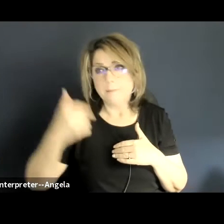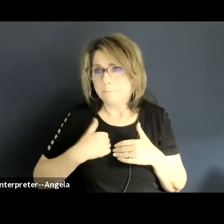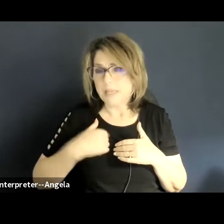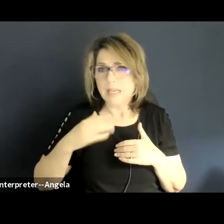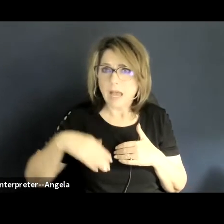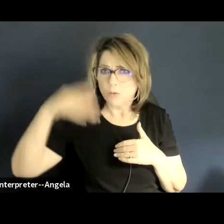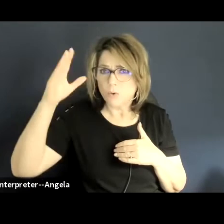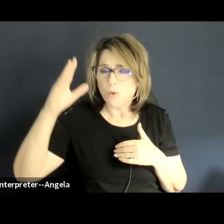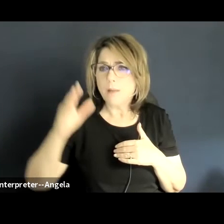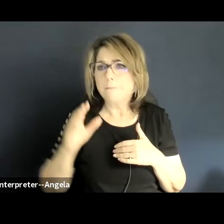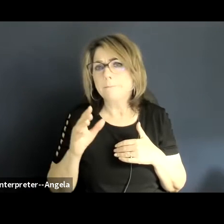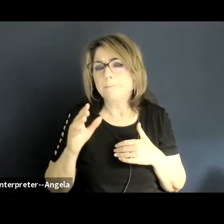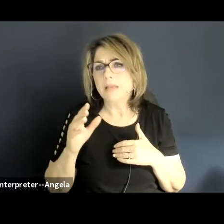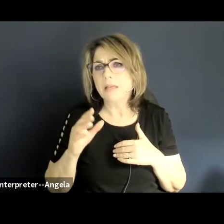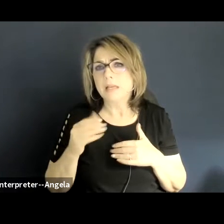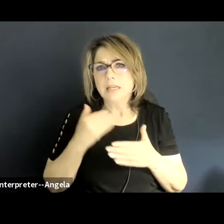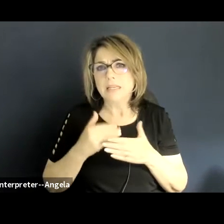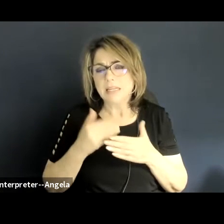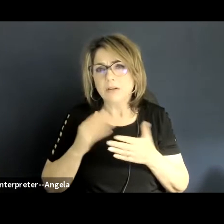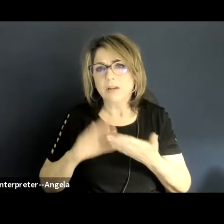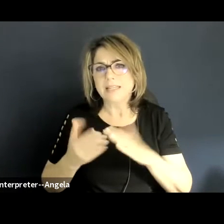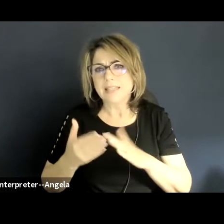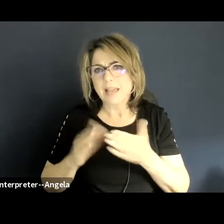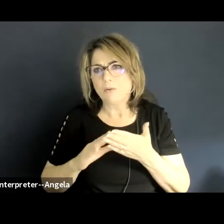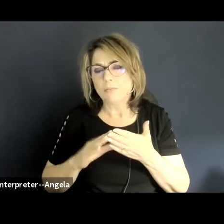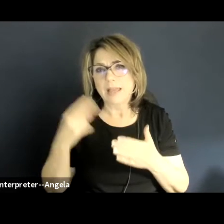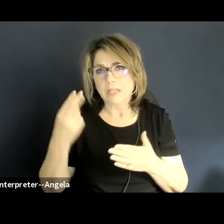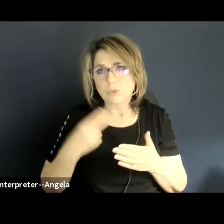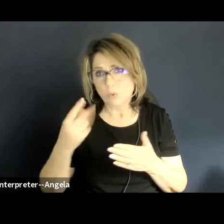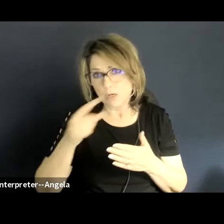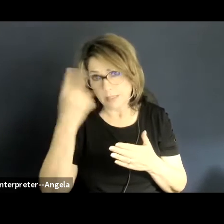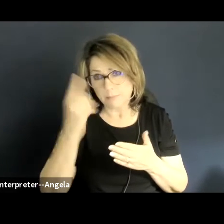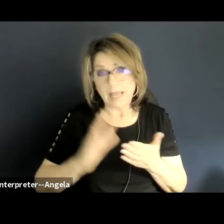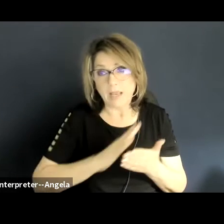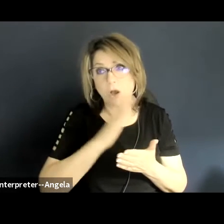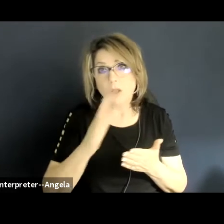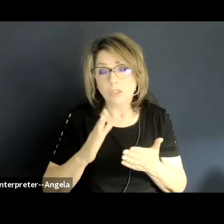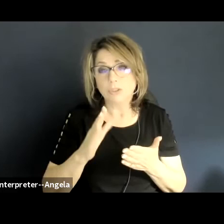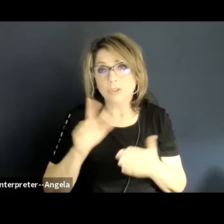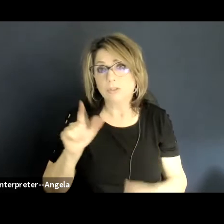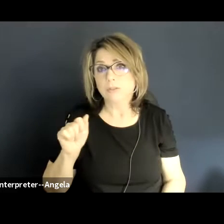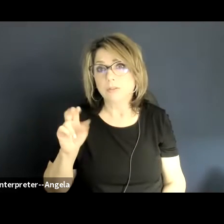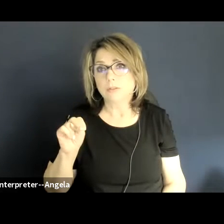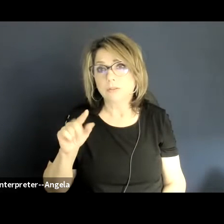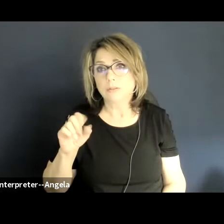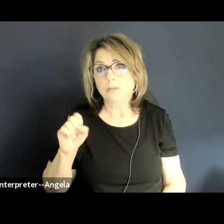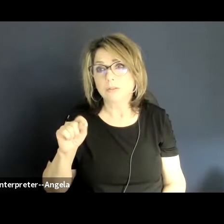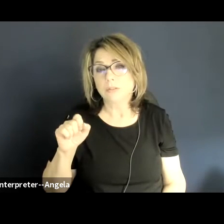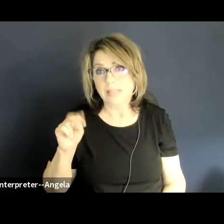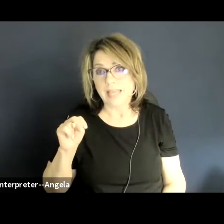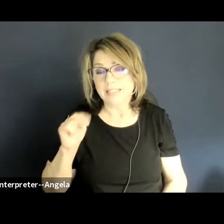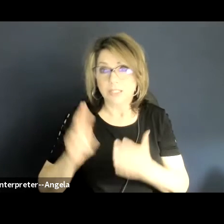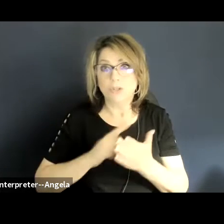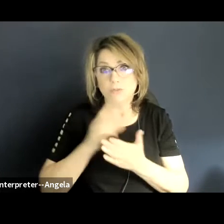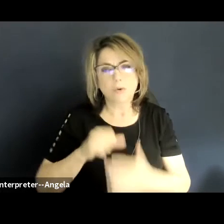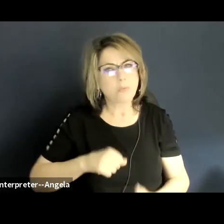in close to a town by a historically Black college, Langston University, that I'm very proud of, and